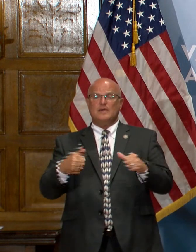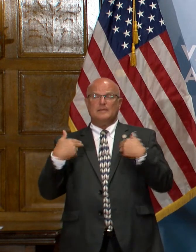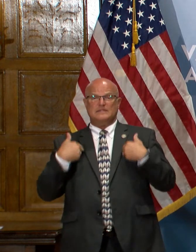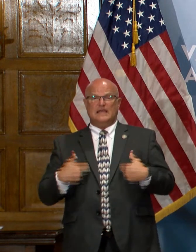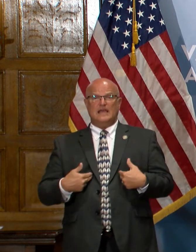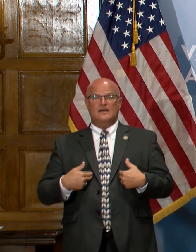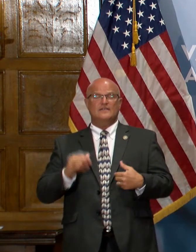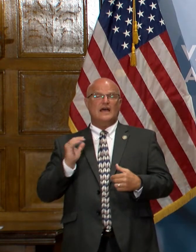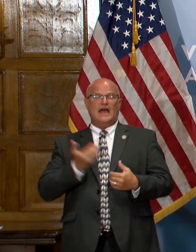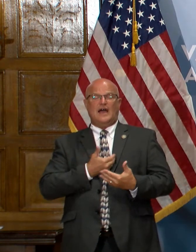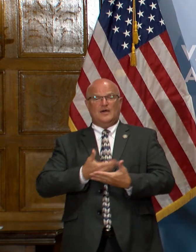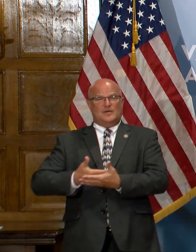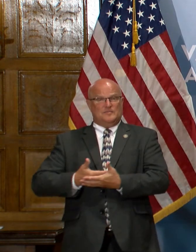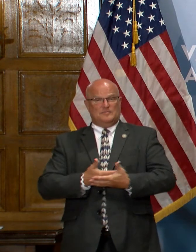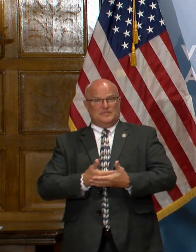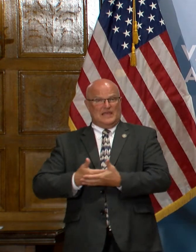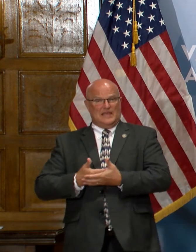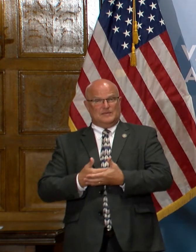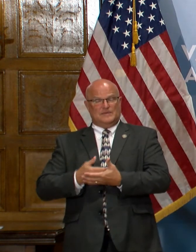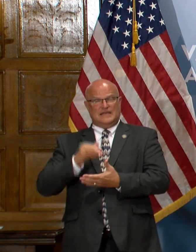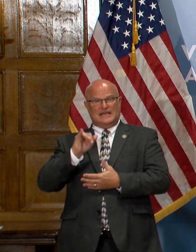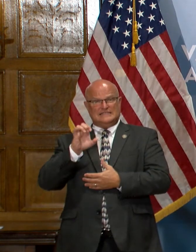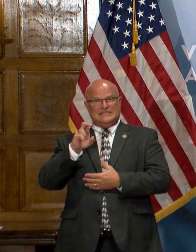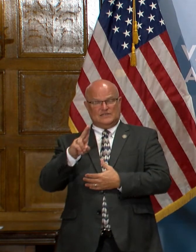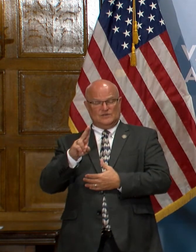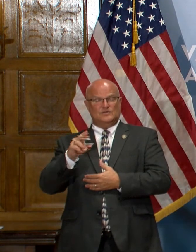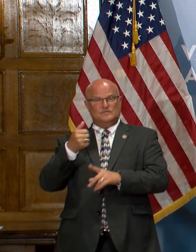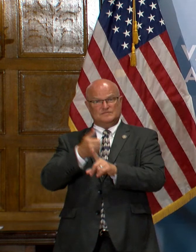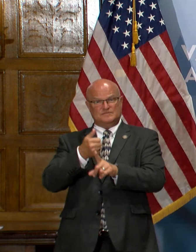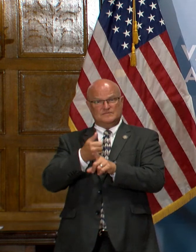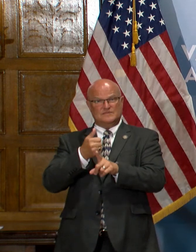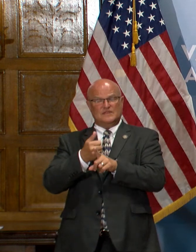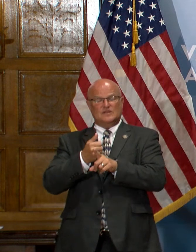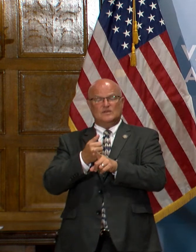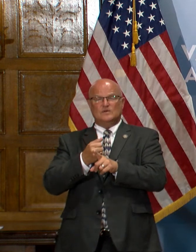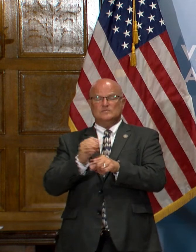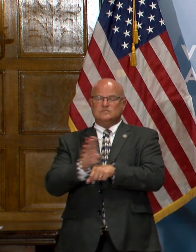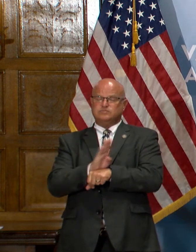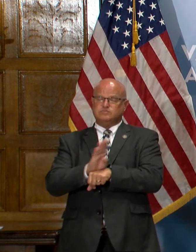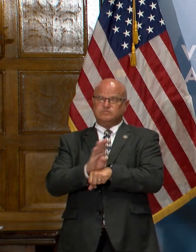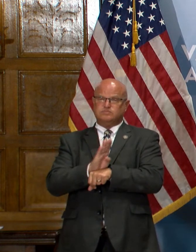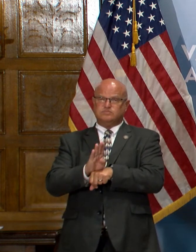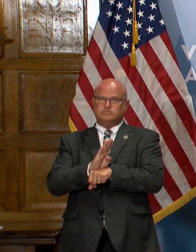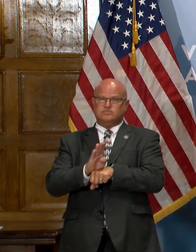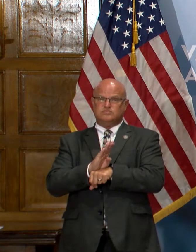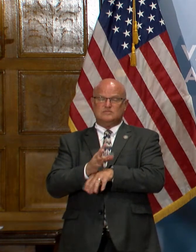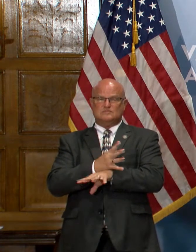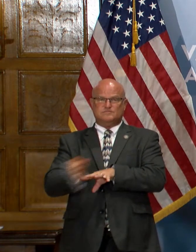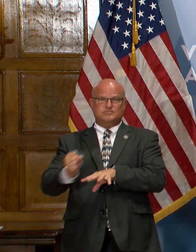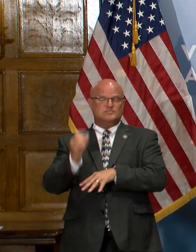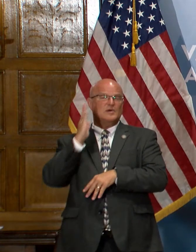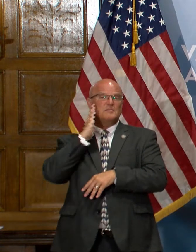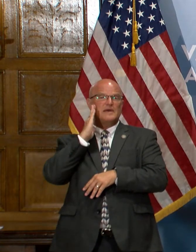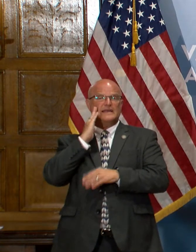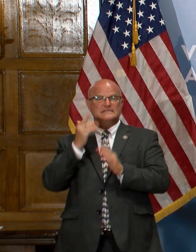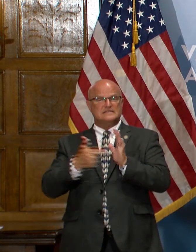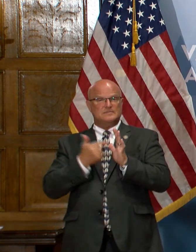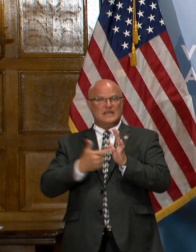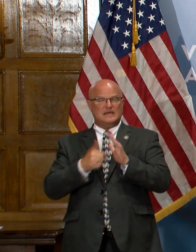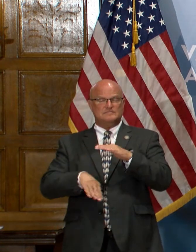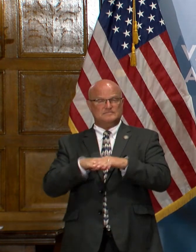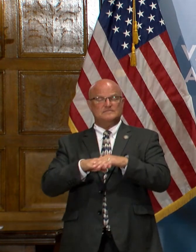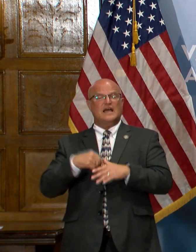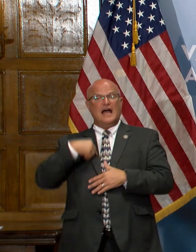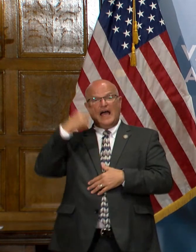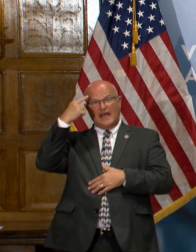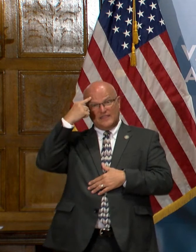that our neonatal intensive care unit has been extremely busy and even out of beds given on certain days. And